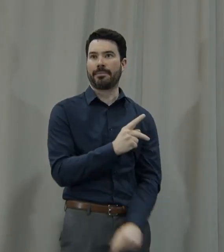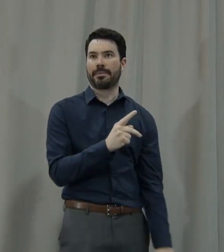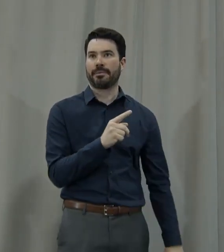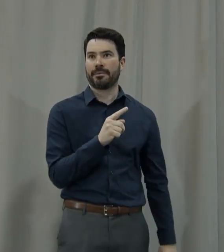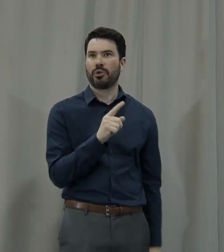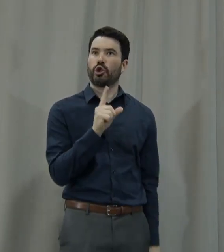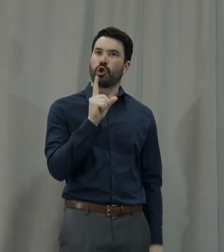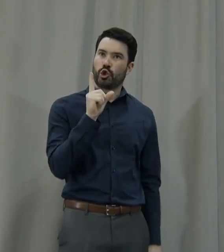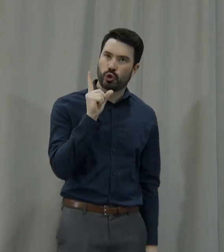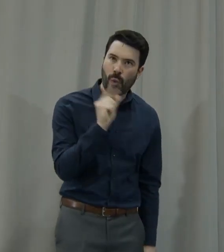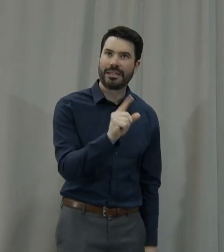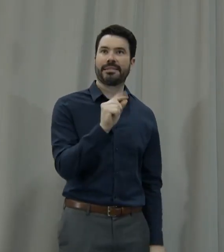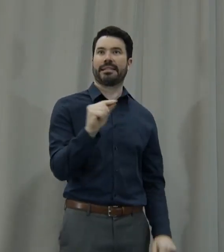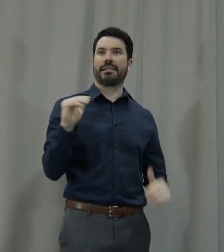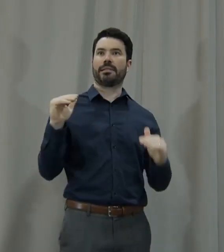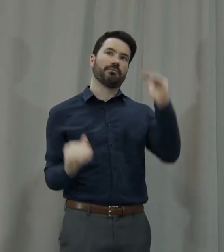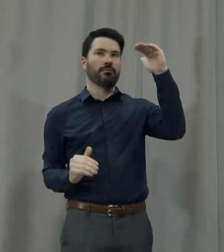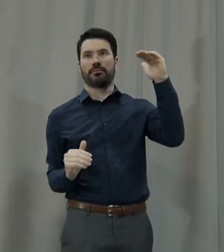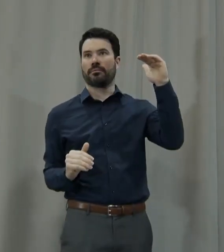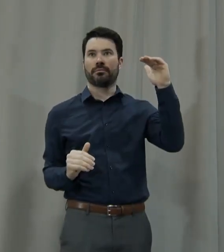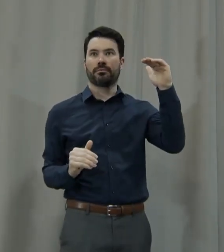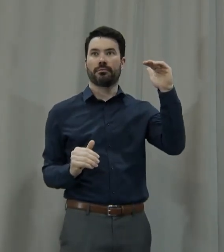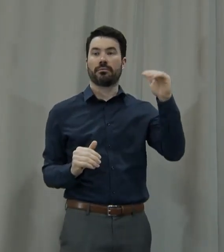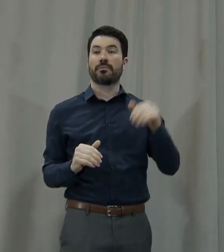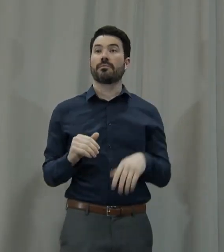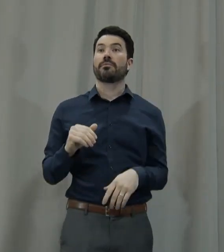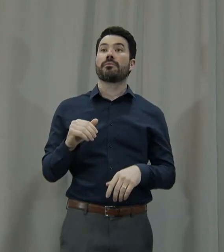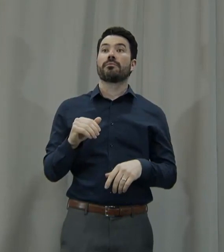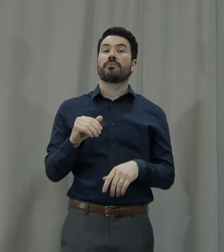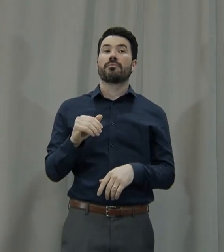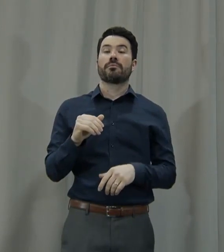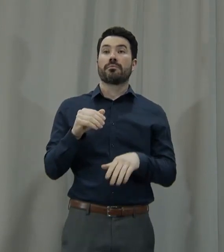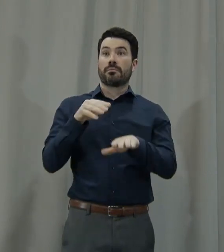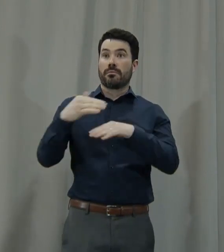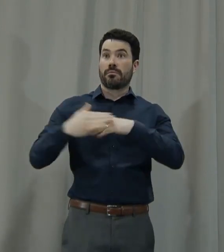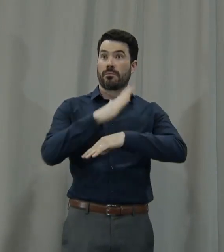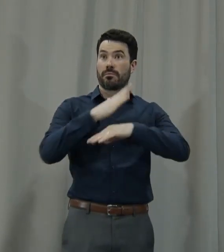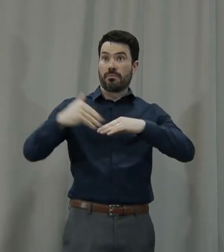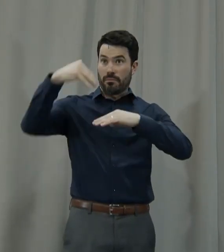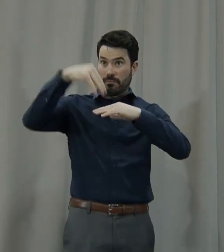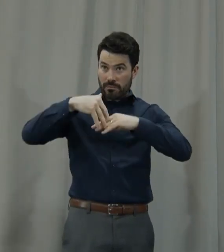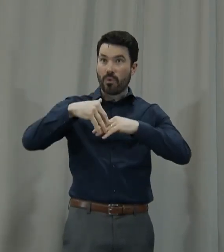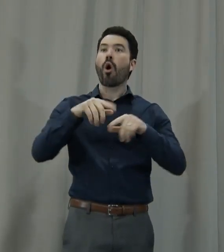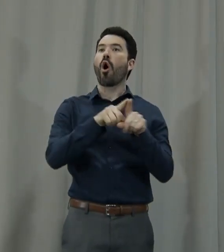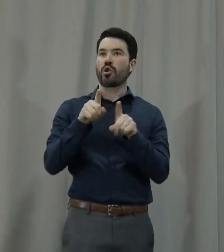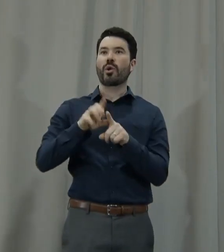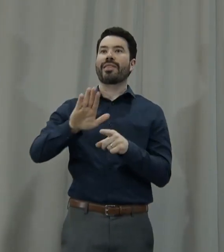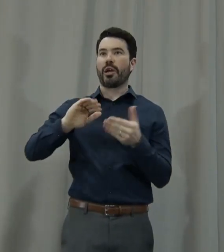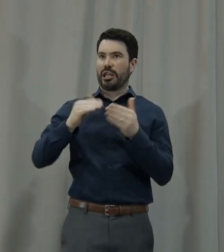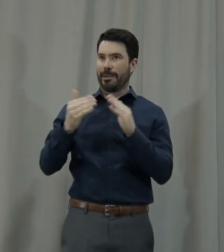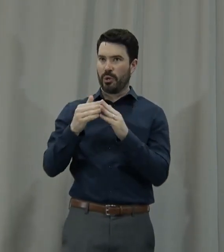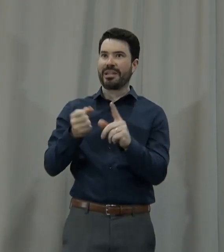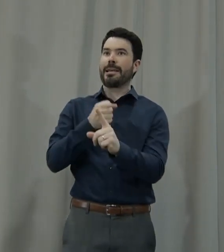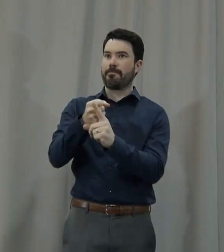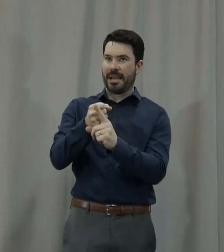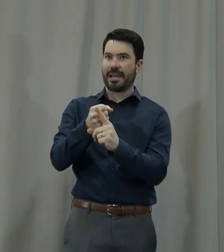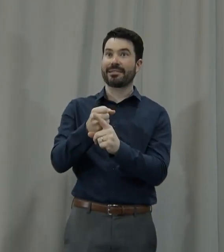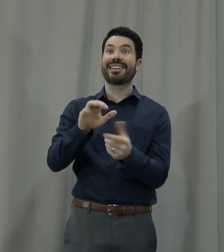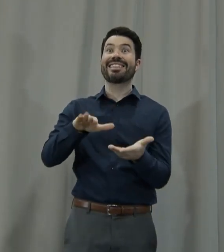Native Americans were also disproportionately impacted in early surges, with death rates 4 to 5